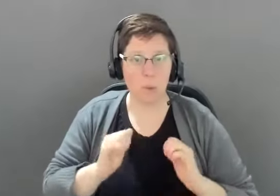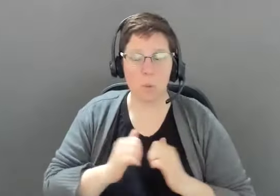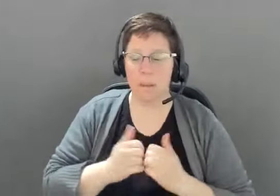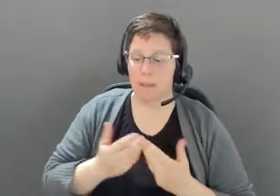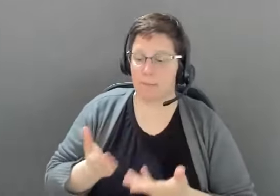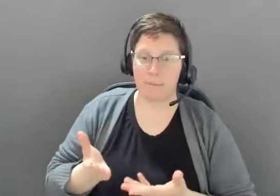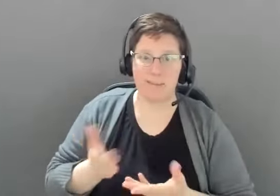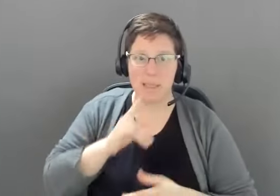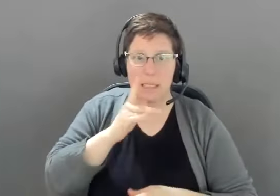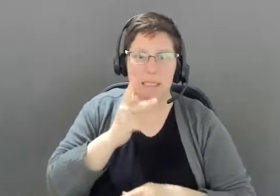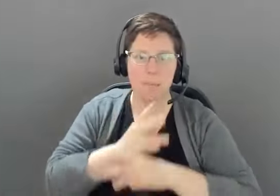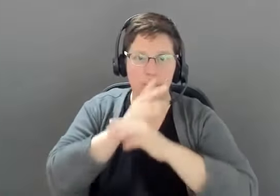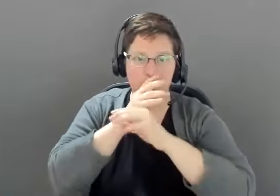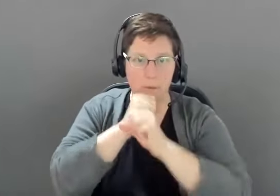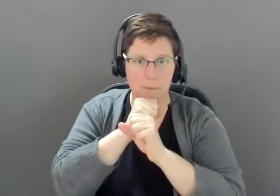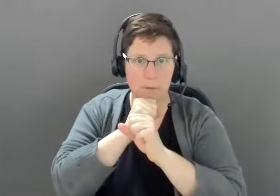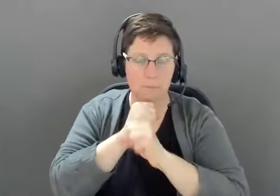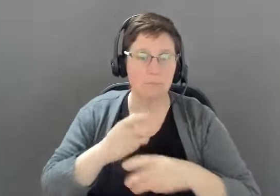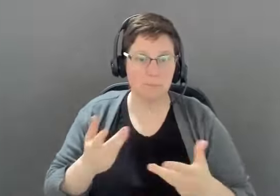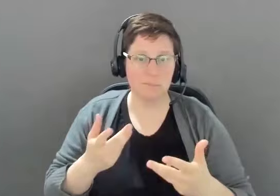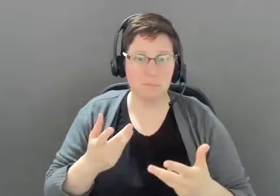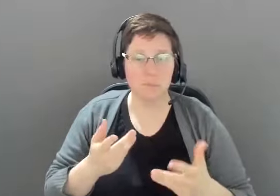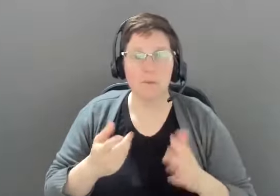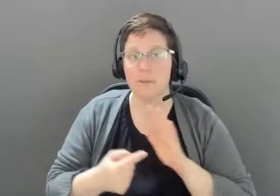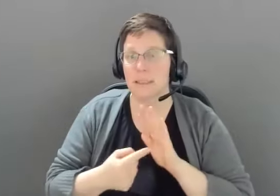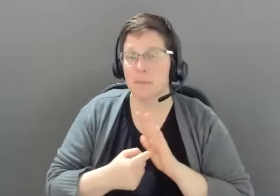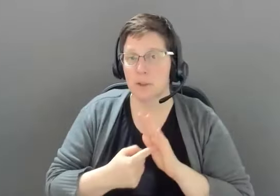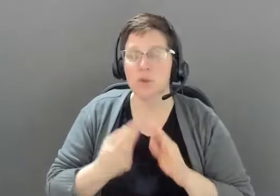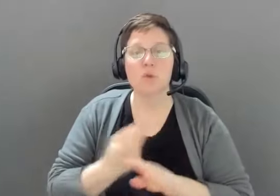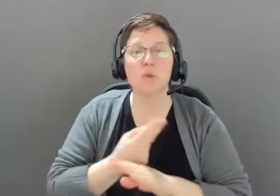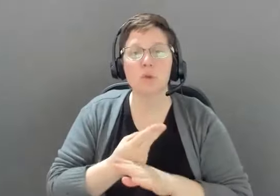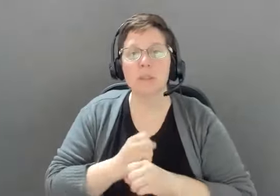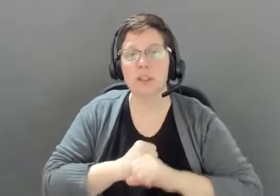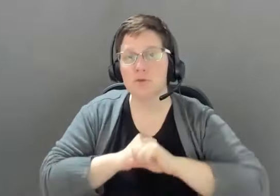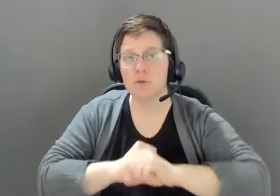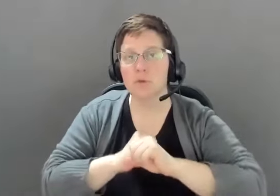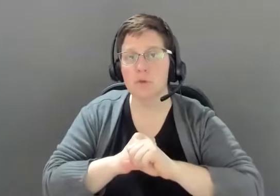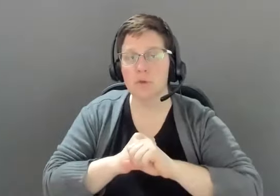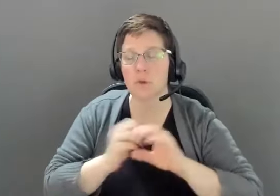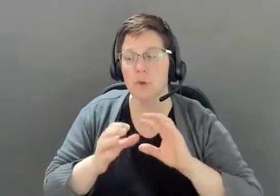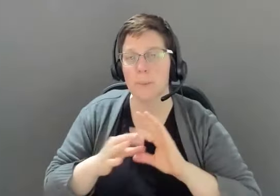confidential. Like I just mentioned, using secure methods to inform survivors about their privacy